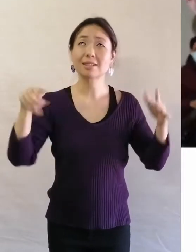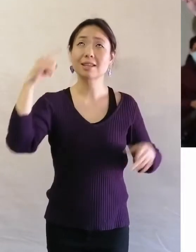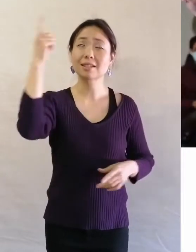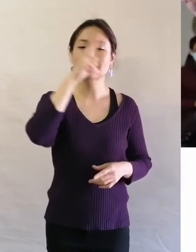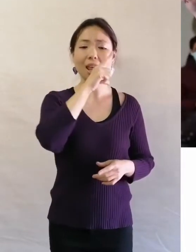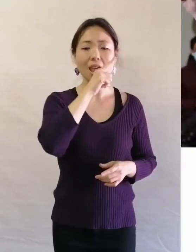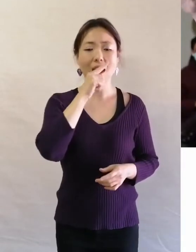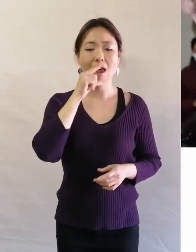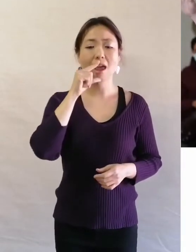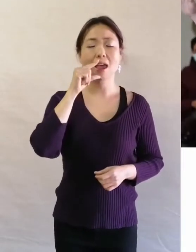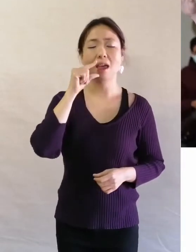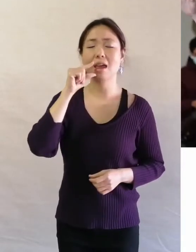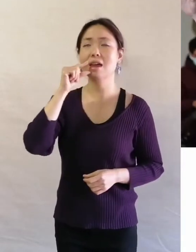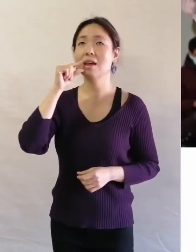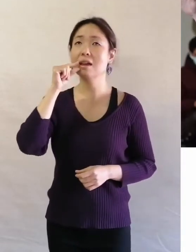His